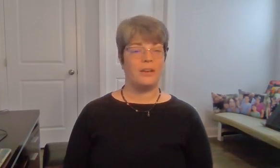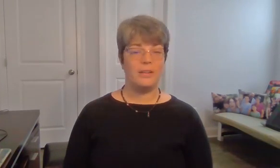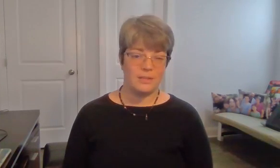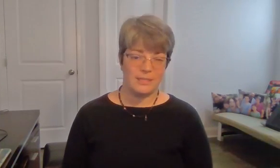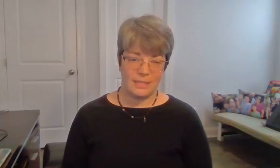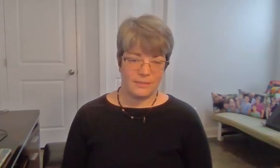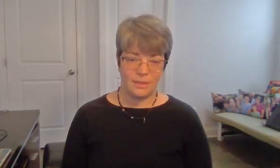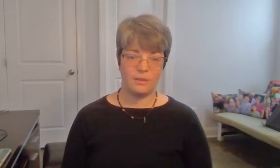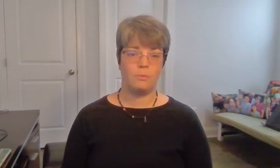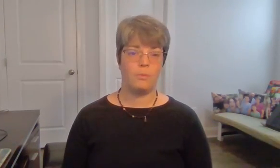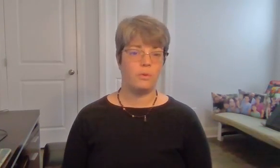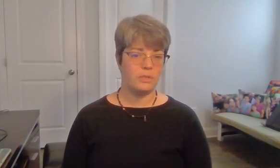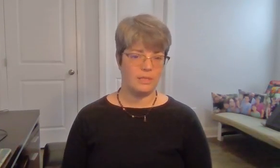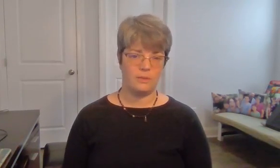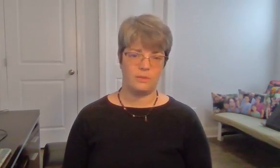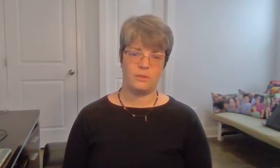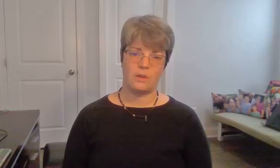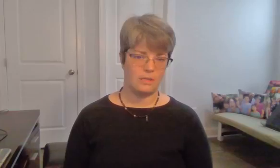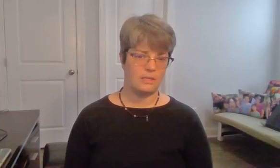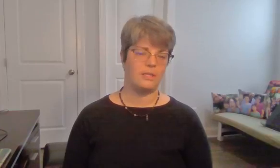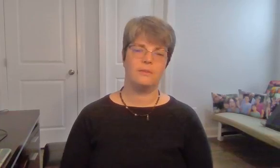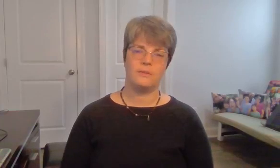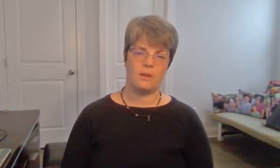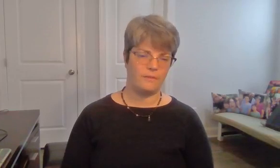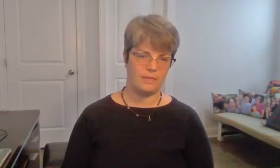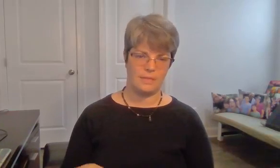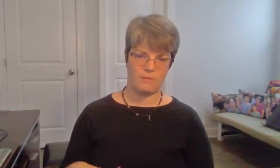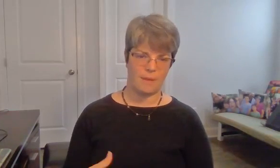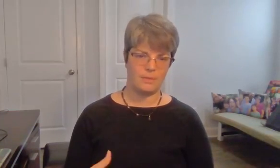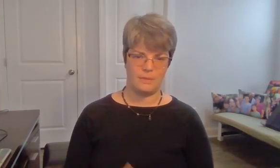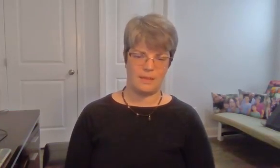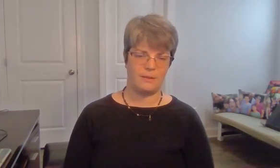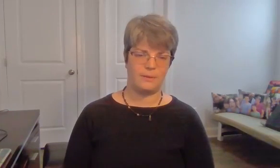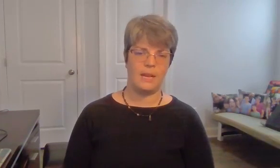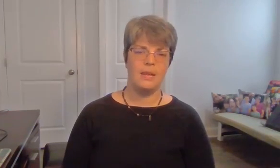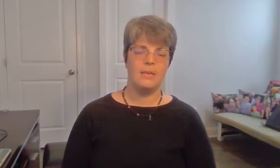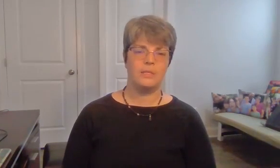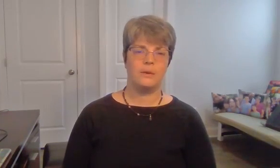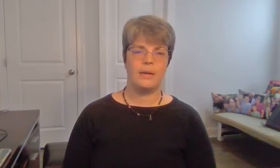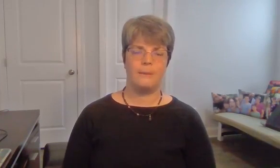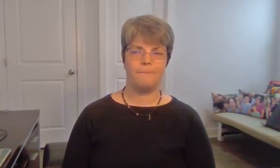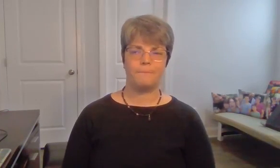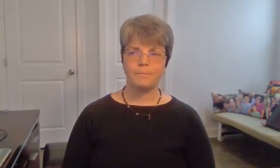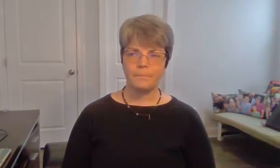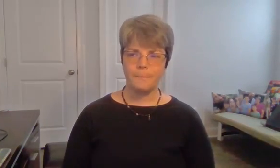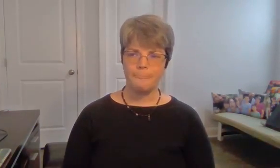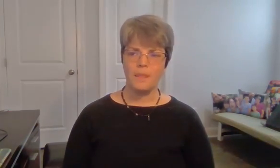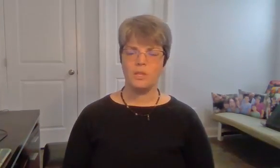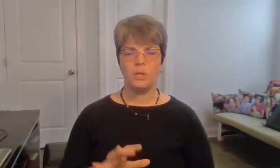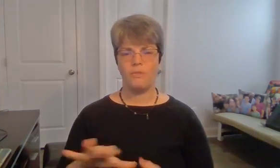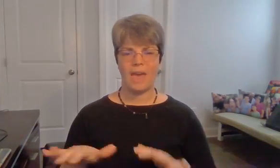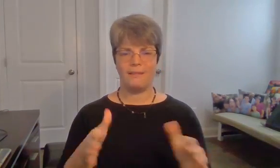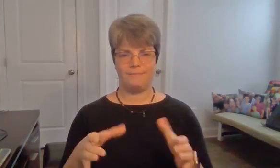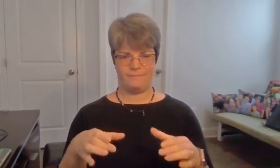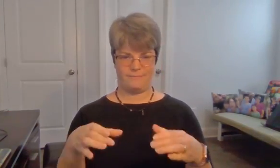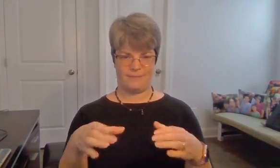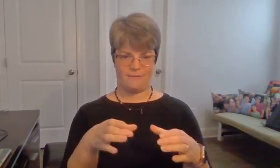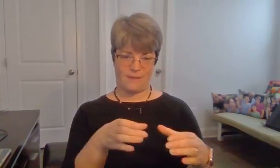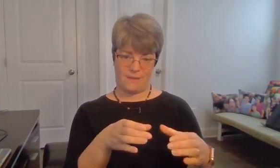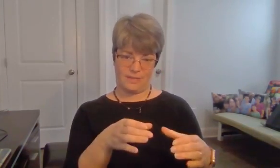interest, even their motor skills, their cognitive skills, all of these things wrapped up together, right? So, so that 5 to